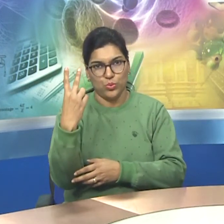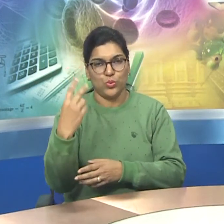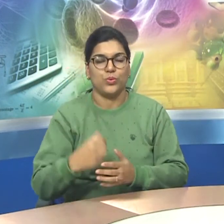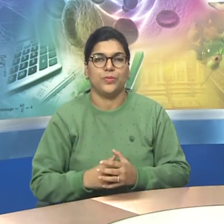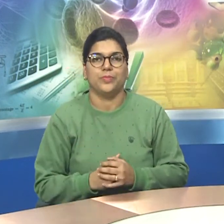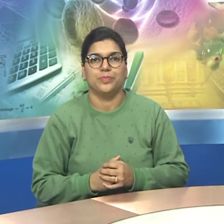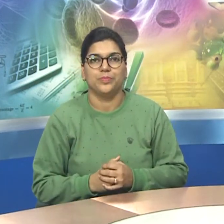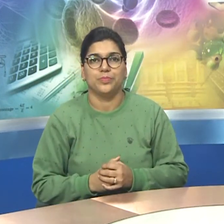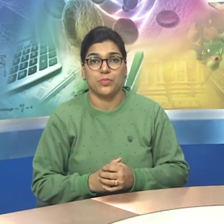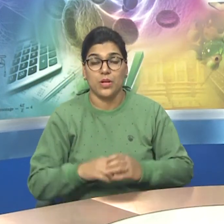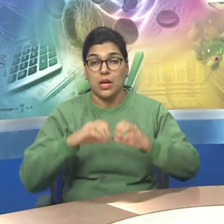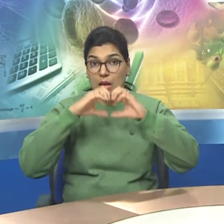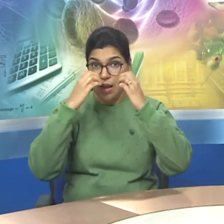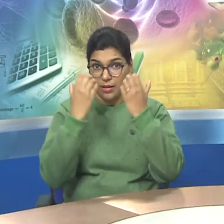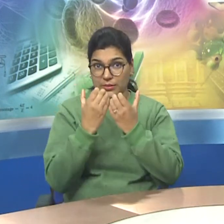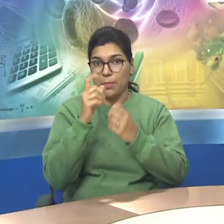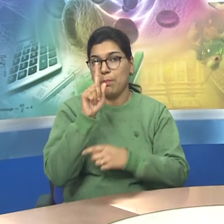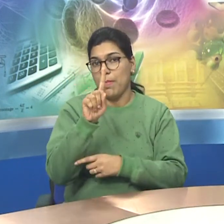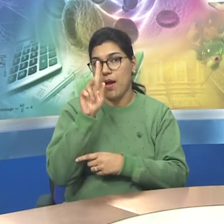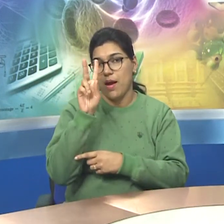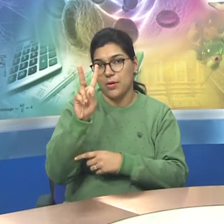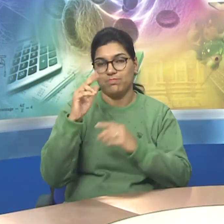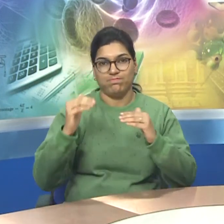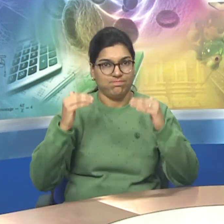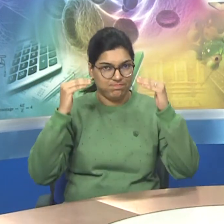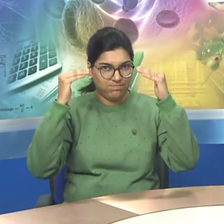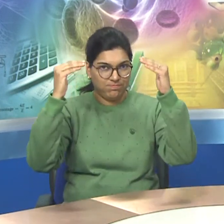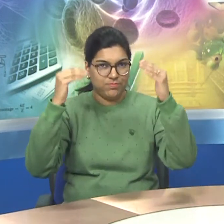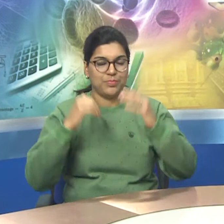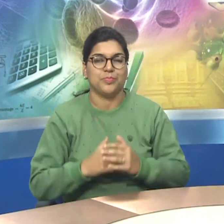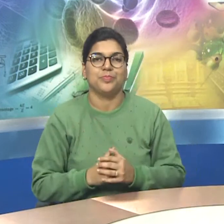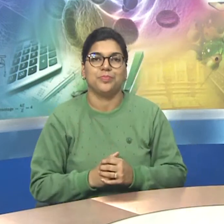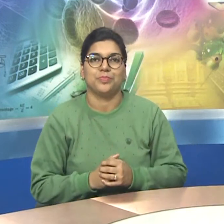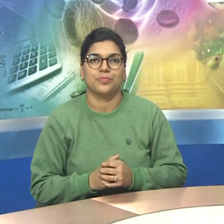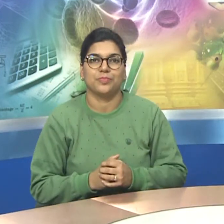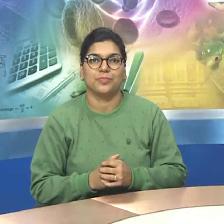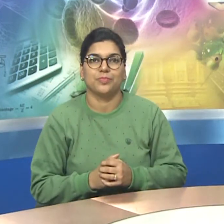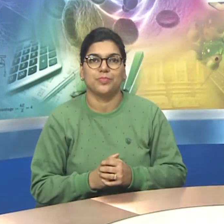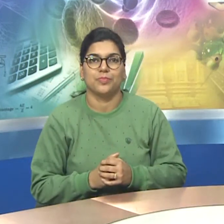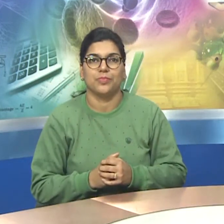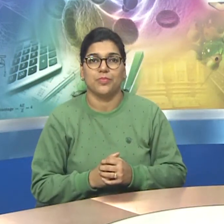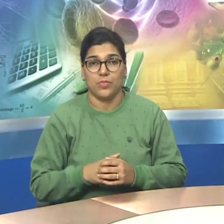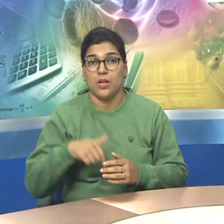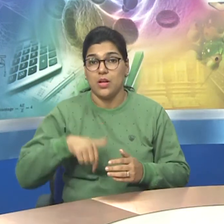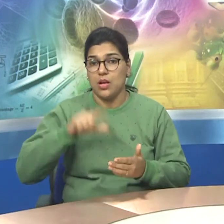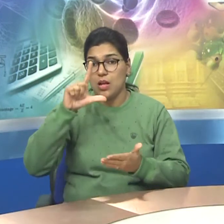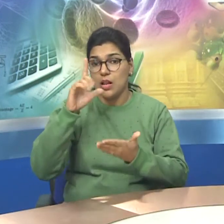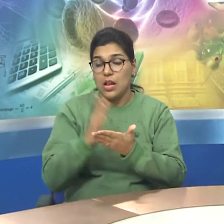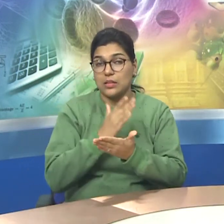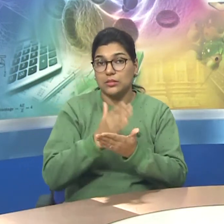Code number for this subject is 302. This video is for senior secondary level.